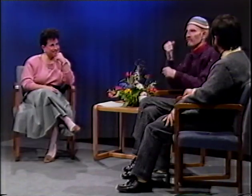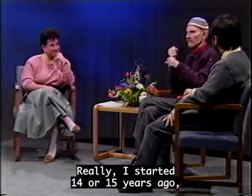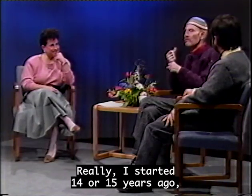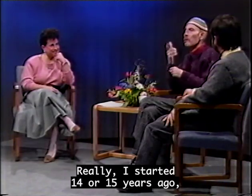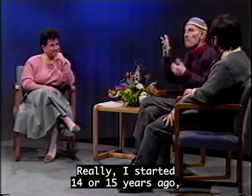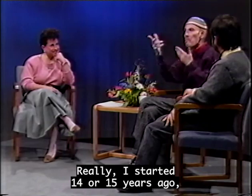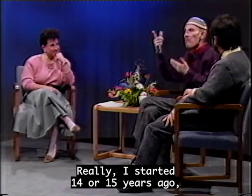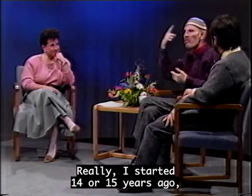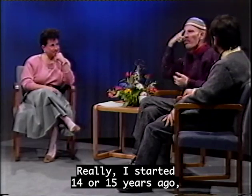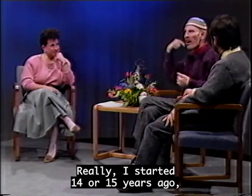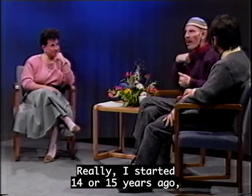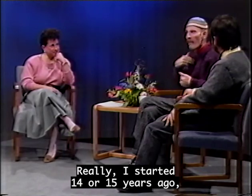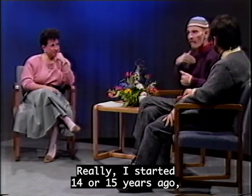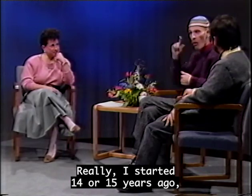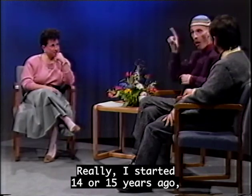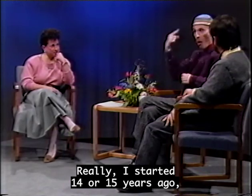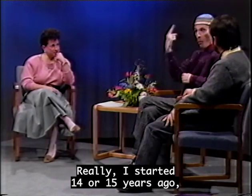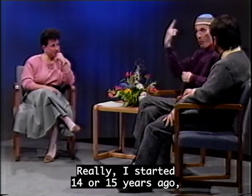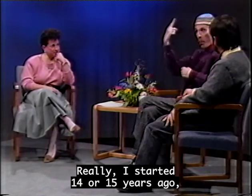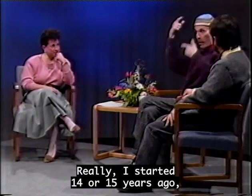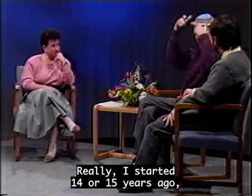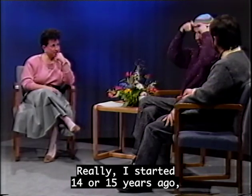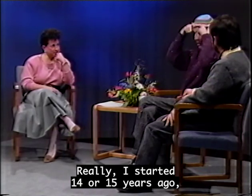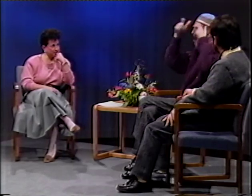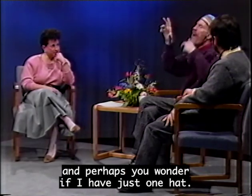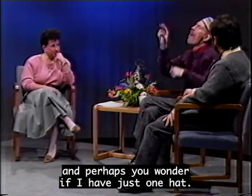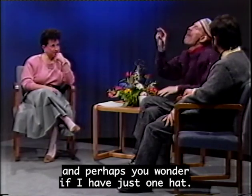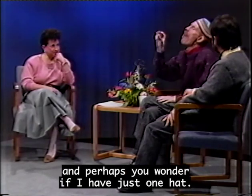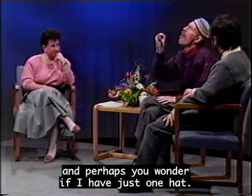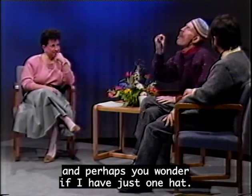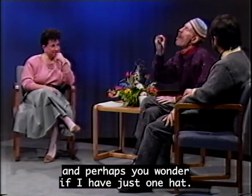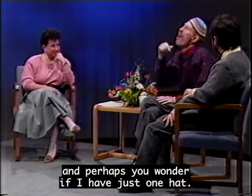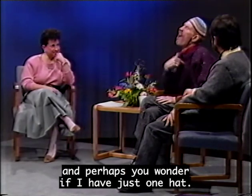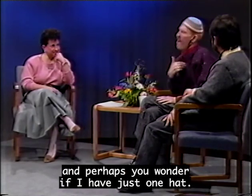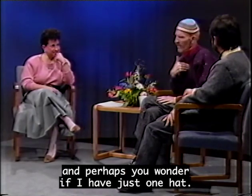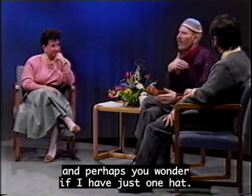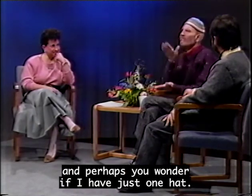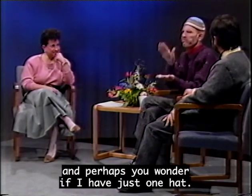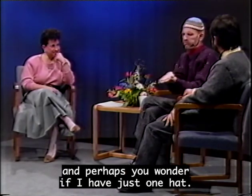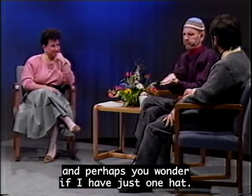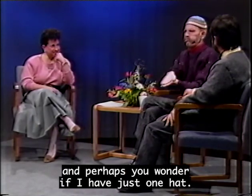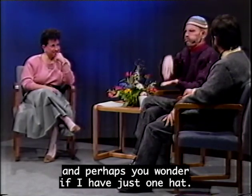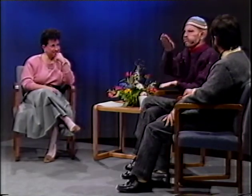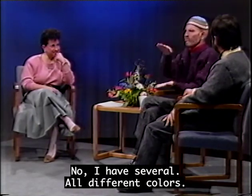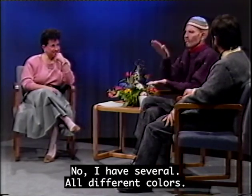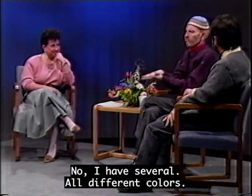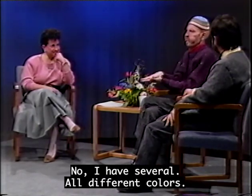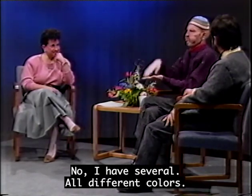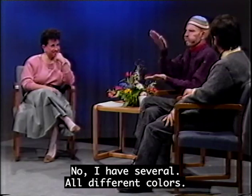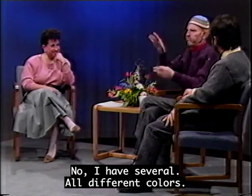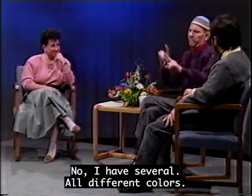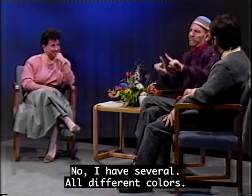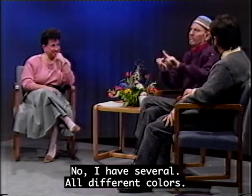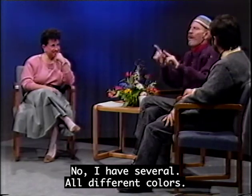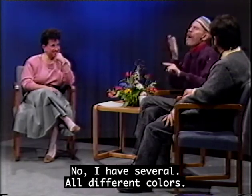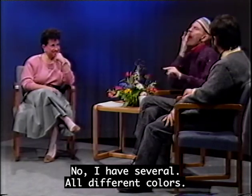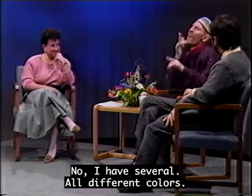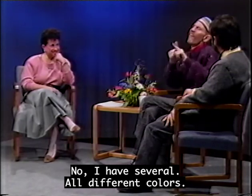Really, I started 14 or 15 years ago. And perhaps you wonder if I have just one hat. No, I have several.